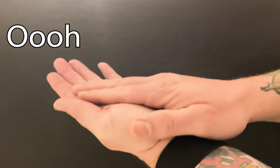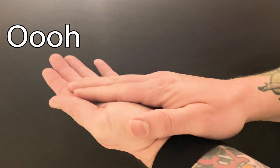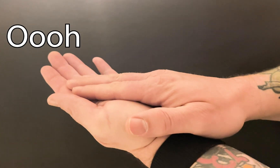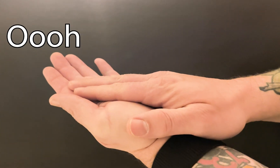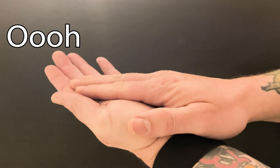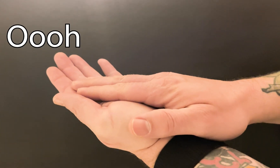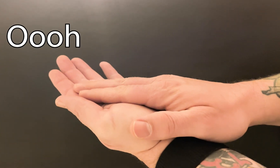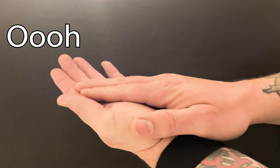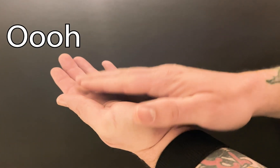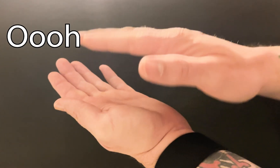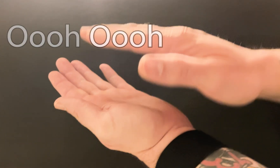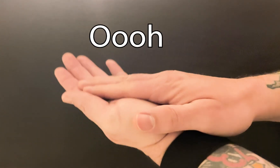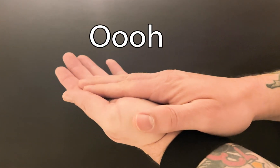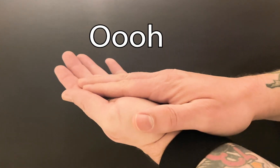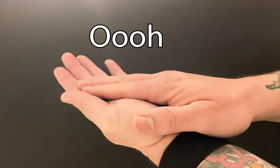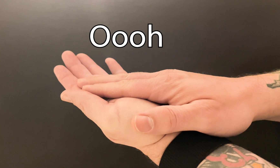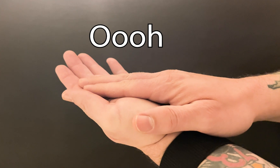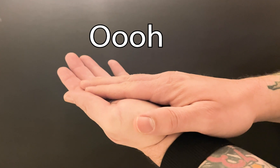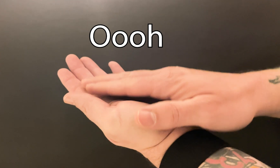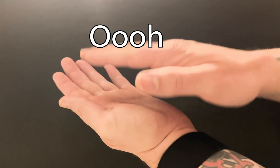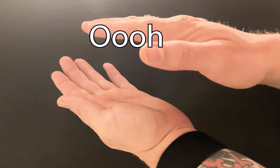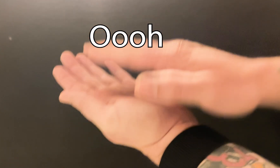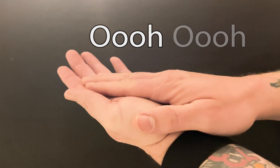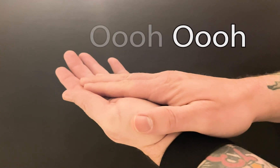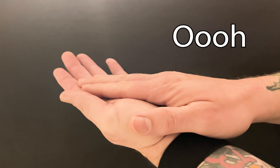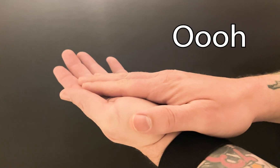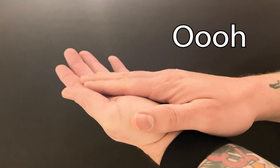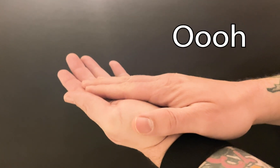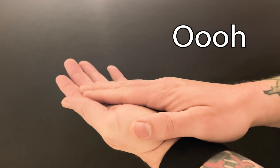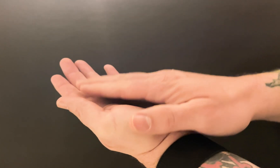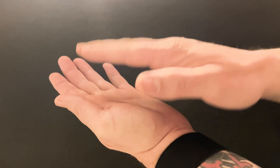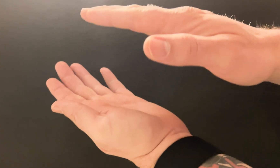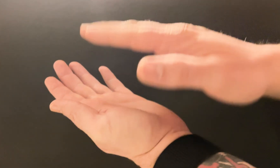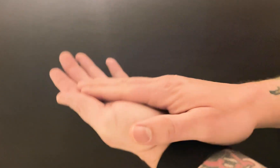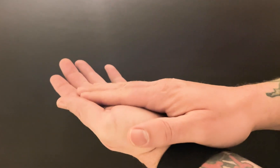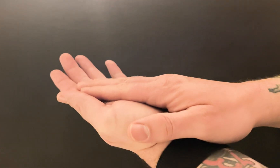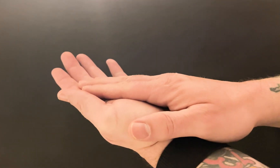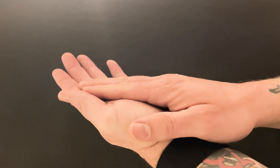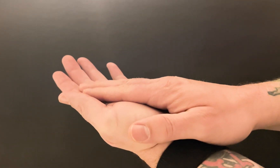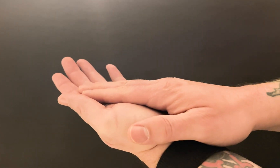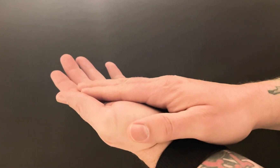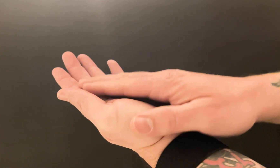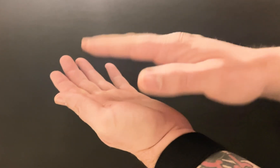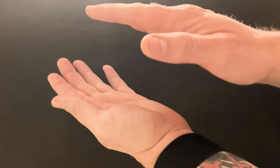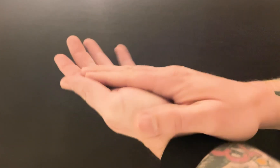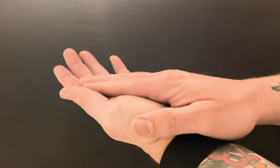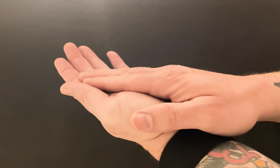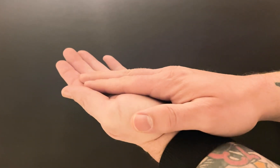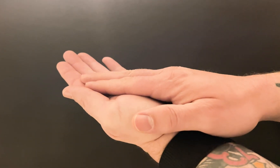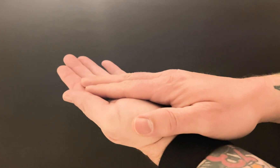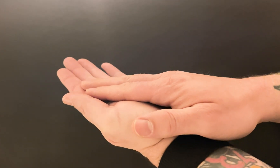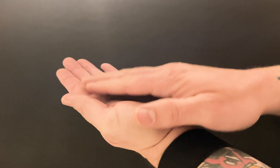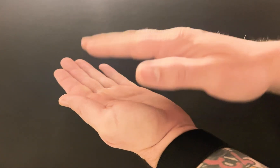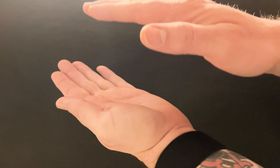Baby, I'm amazed at